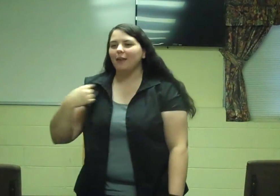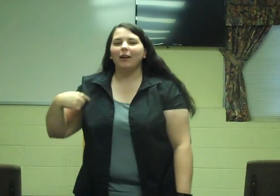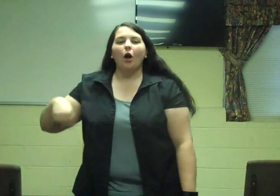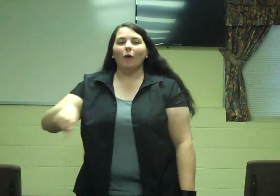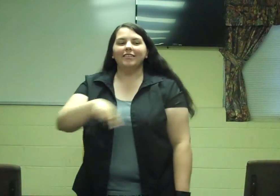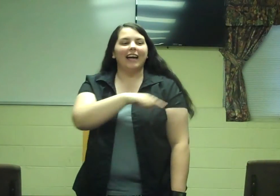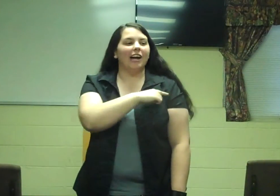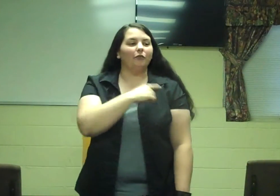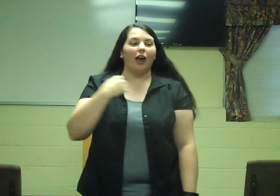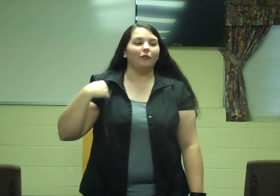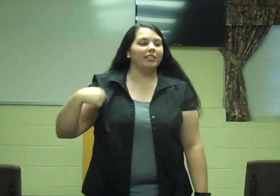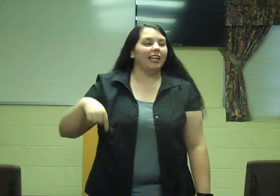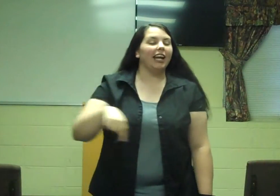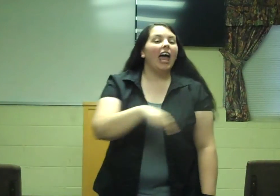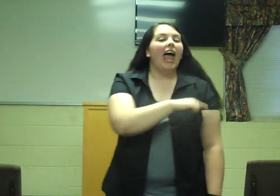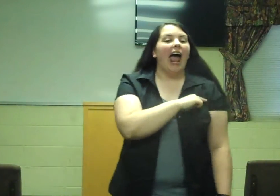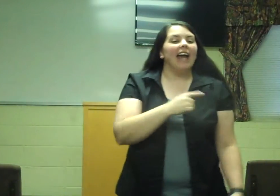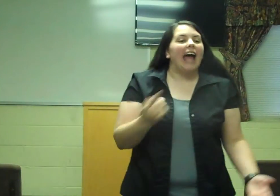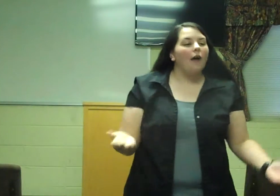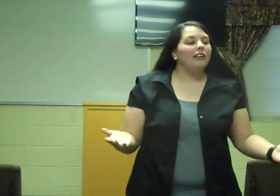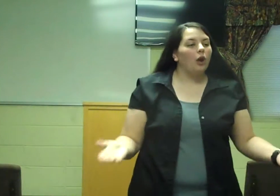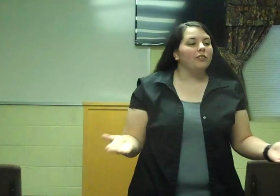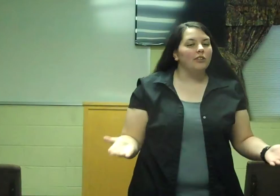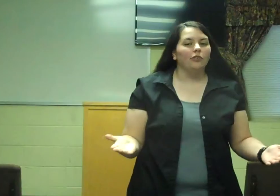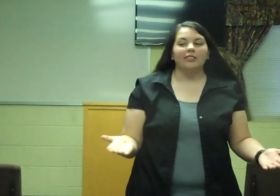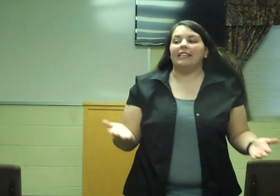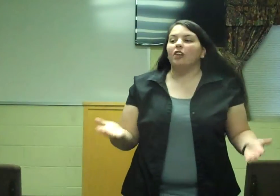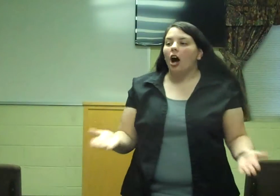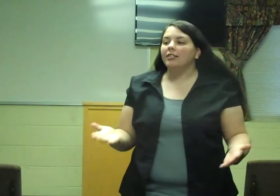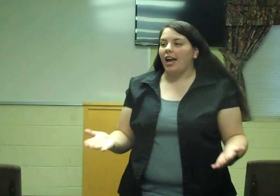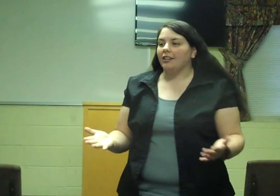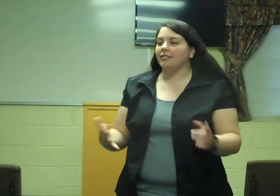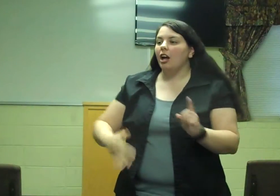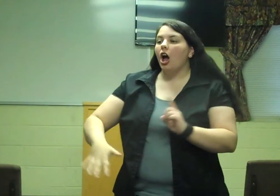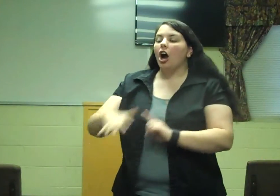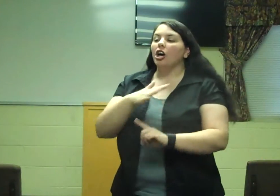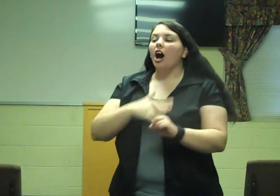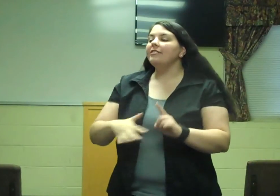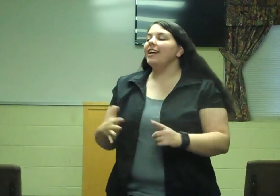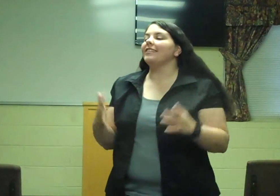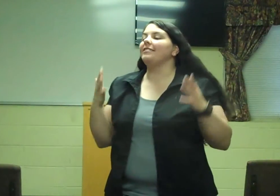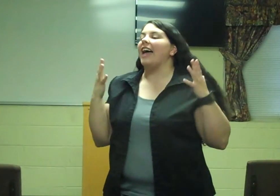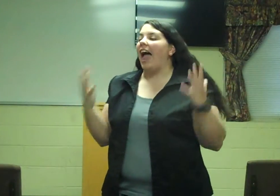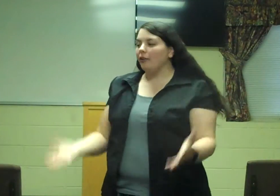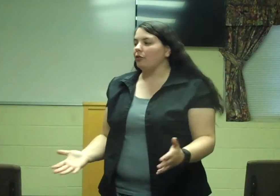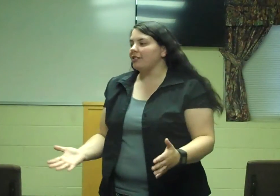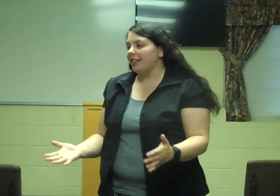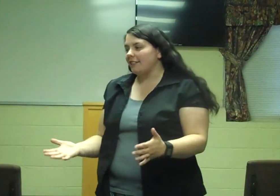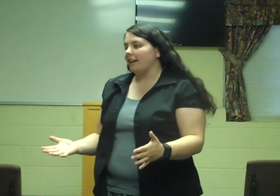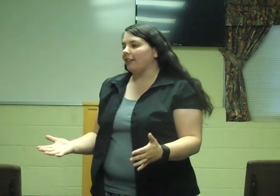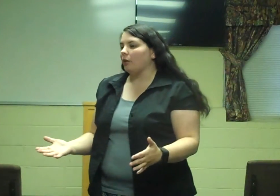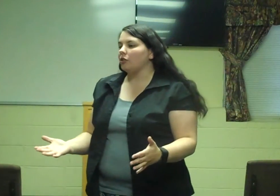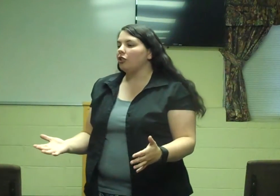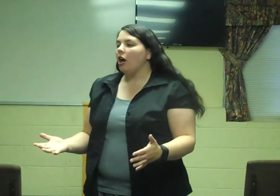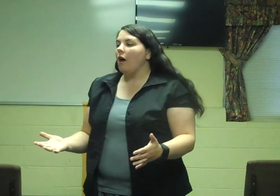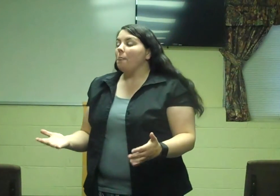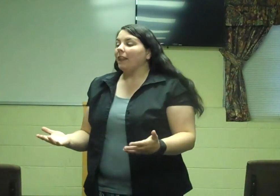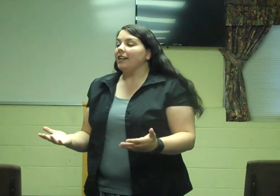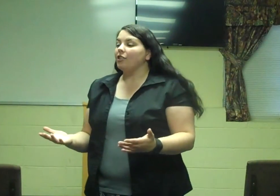same, one sign for everything. And how they know the difference is context. Context is everything in sign language. And